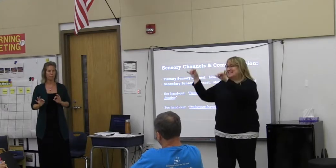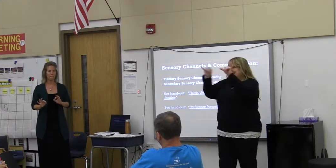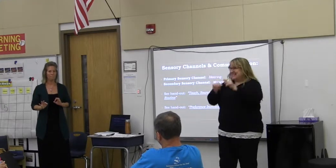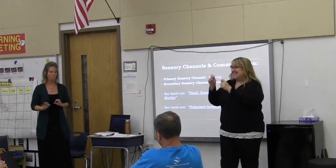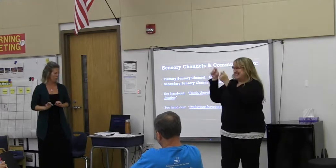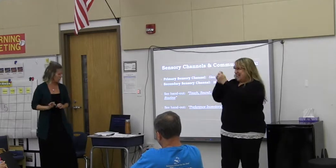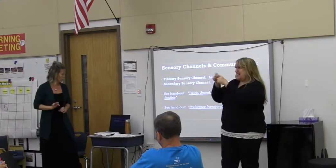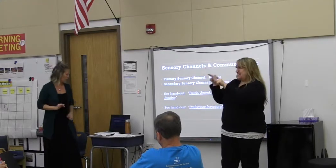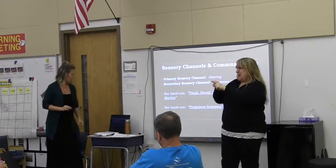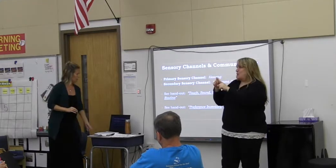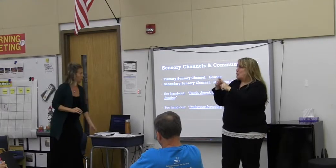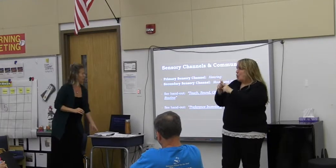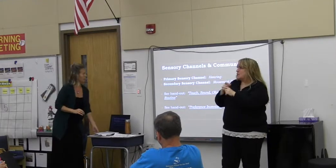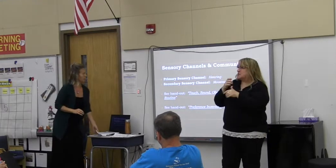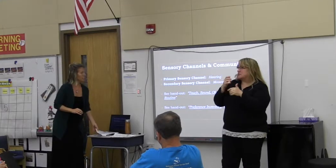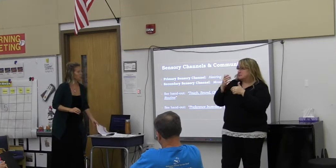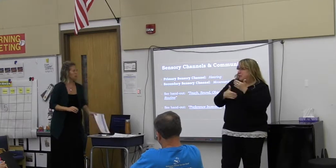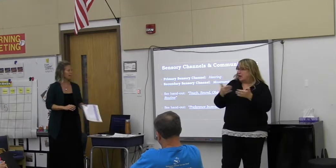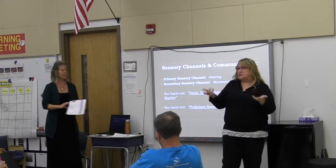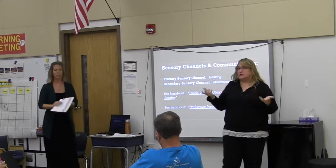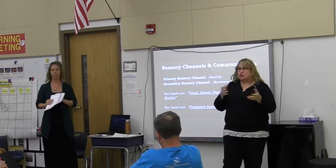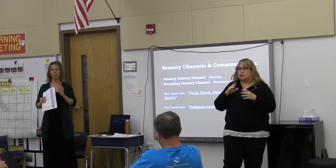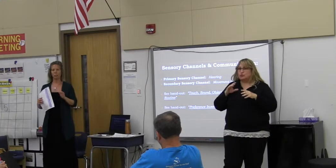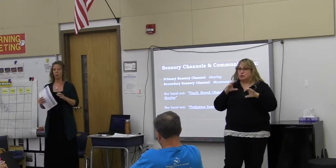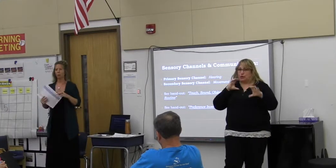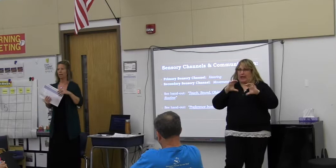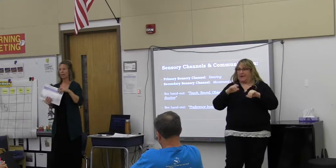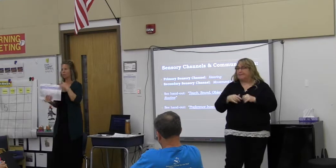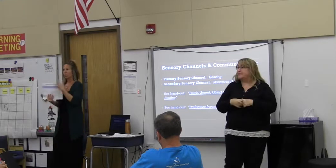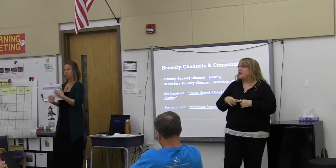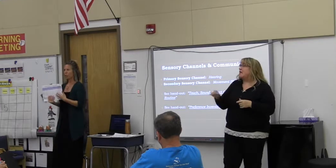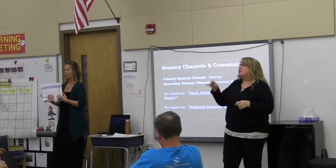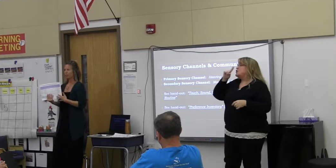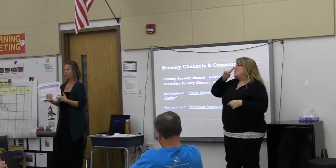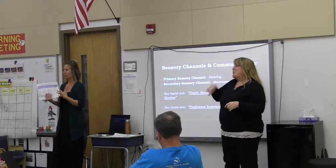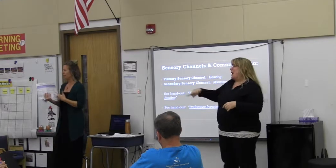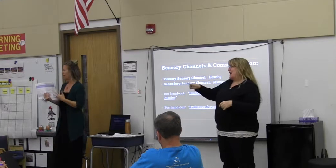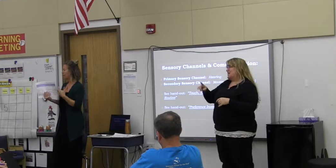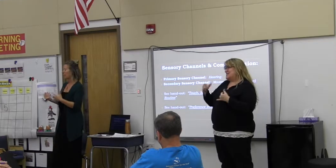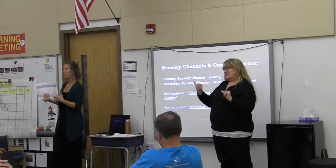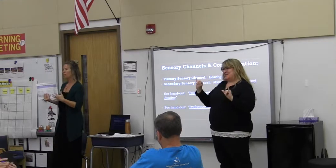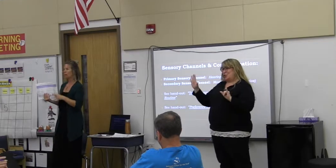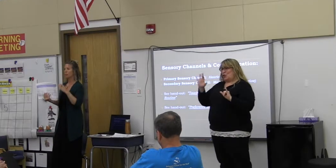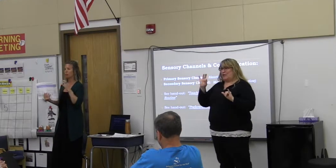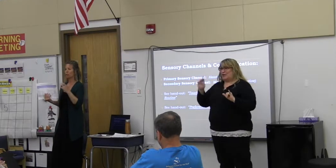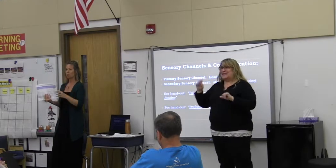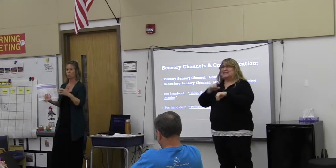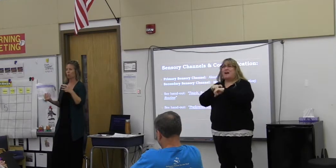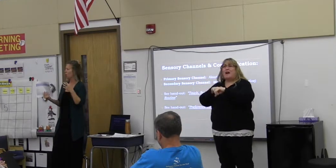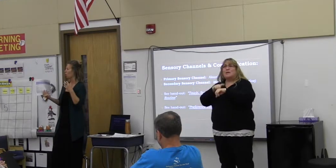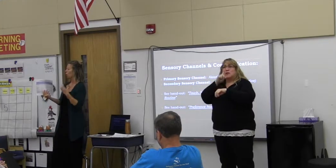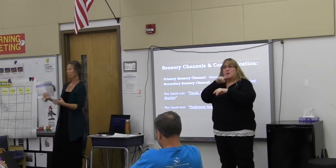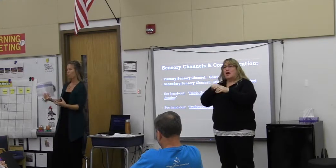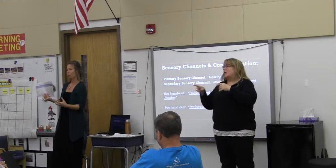Yeah? Okay. So if you guys don't mind on your own time, just check this out for Stan and know that these were chosen with a